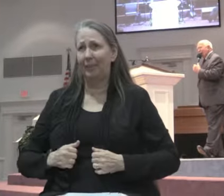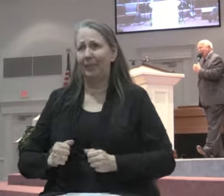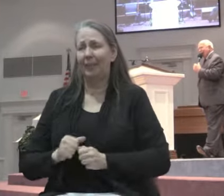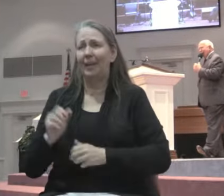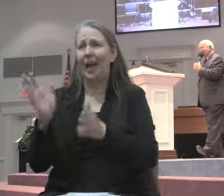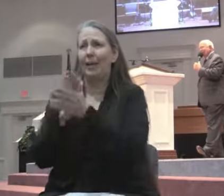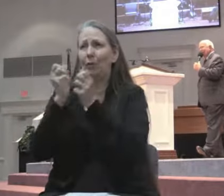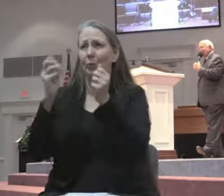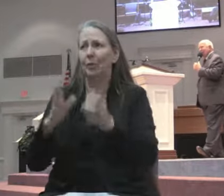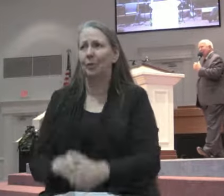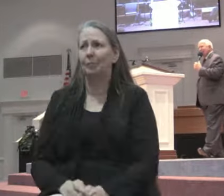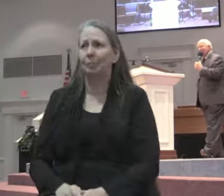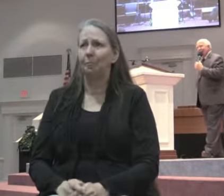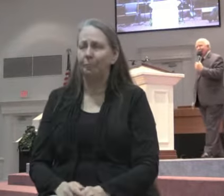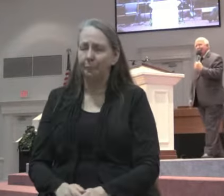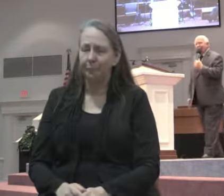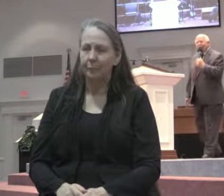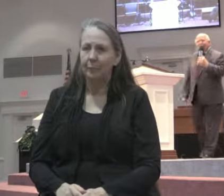Hallelujah.